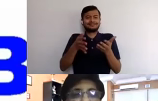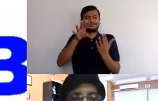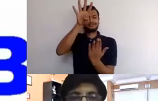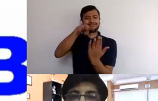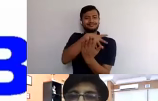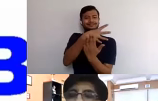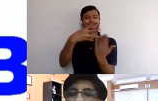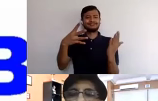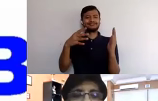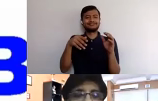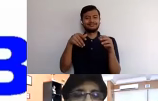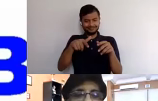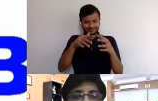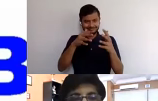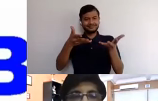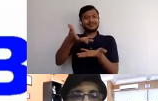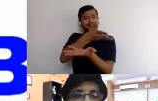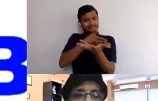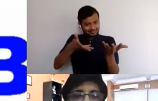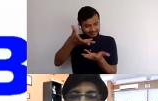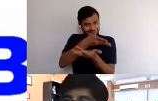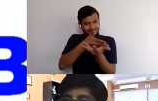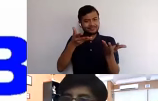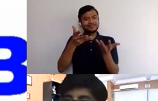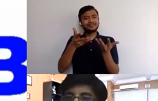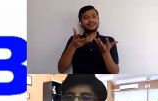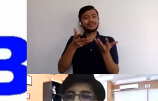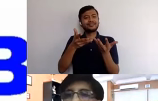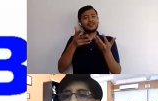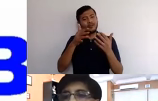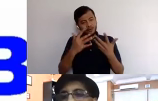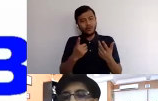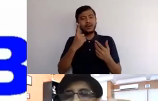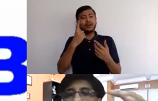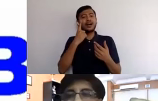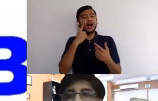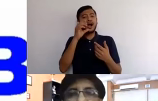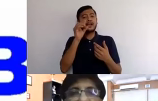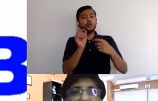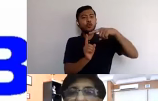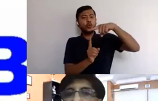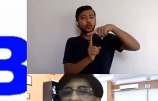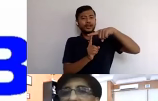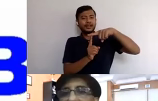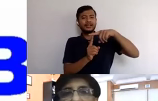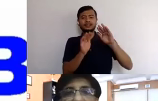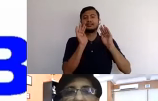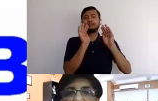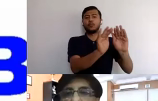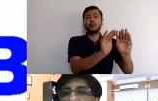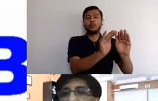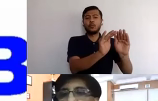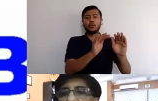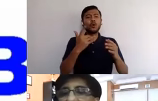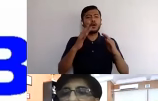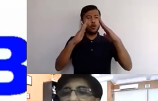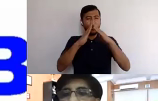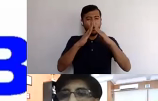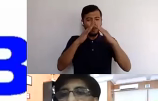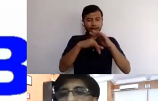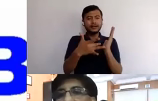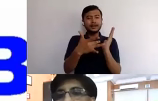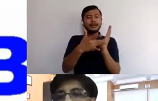or whether the support for the IoT use cases. We believe that Wi-Fi 6 hotspots really